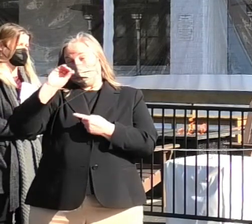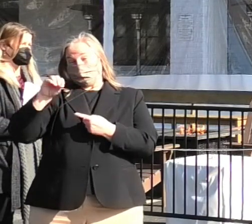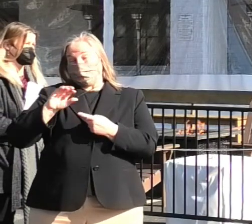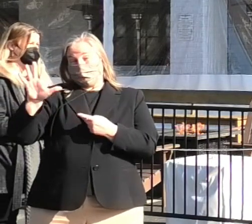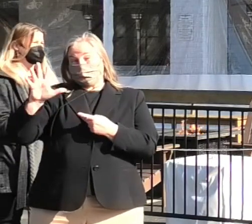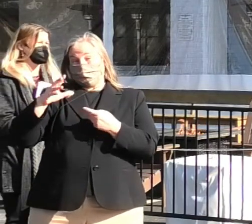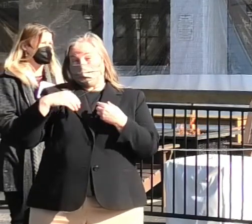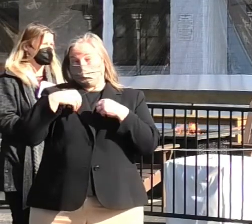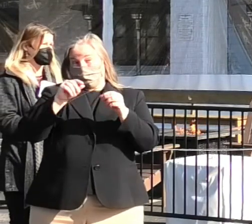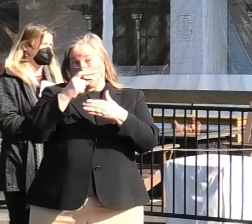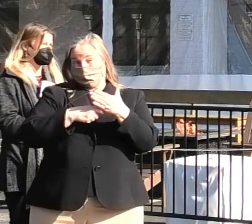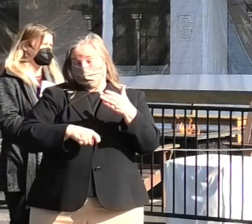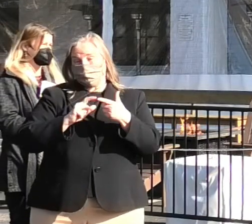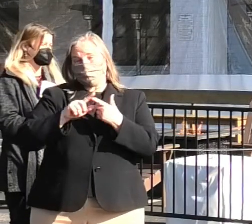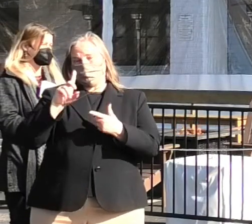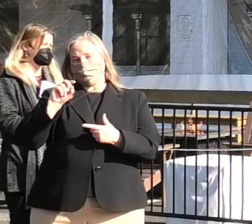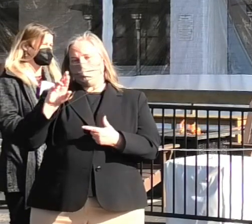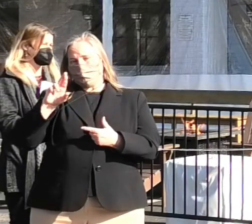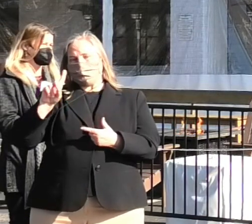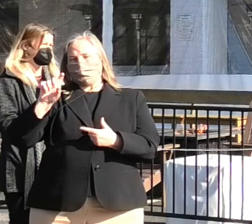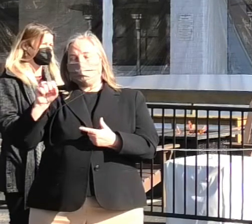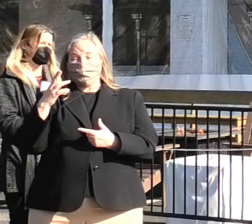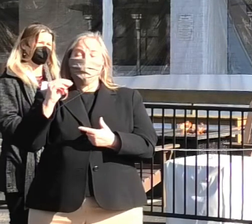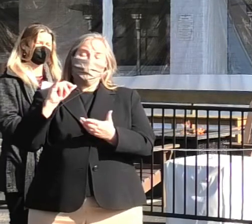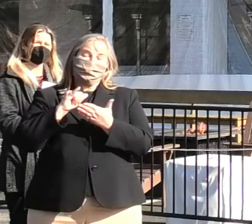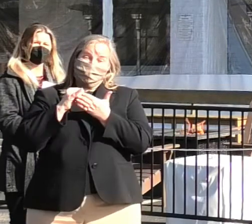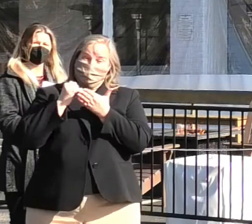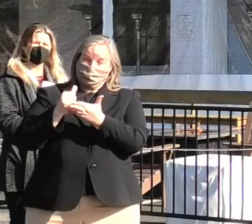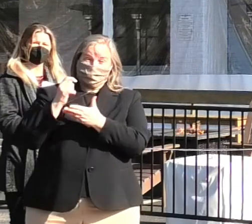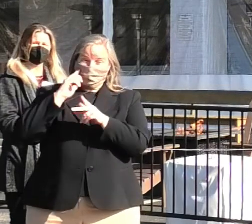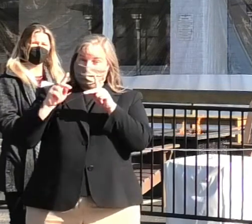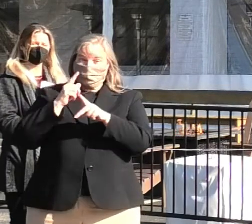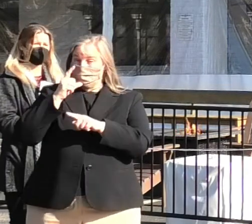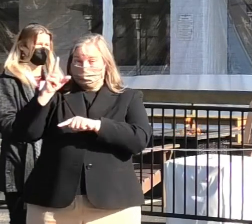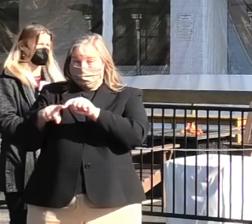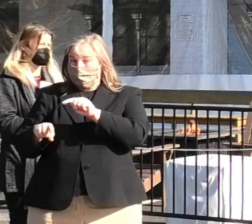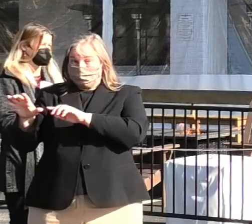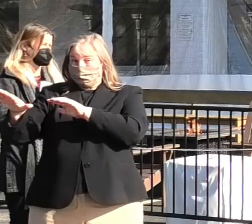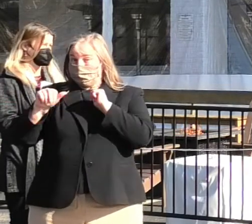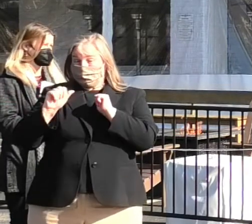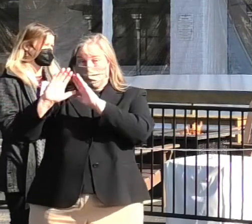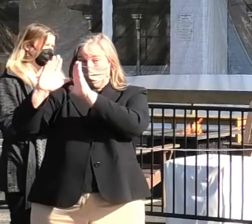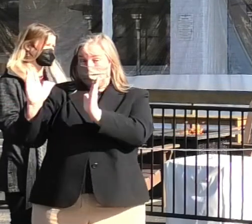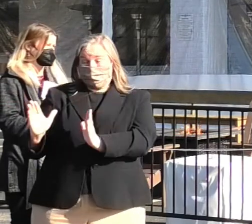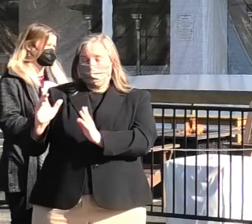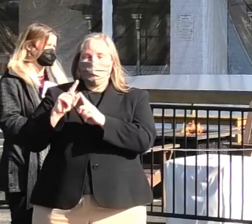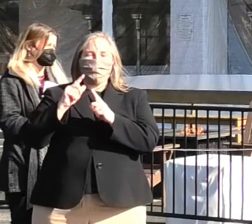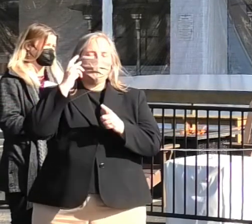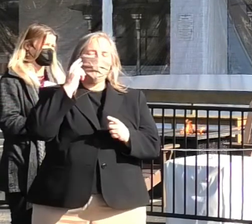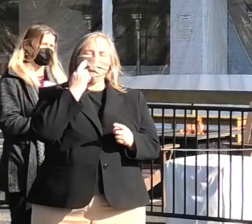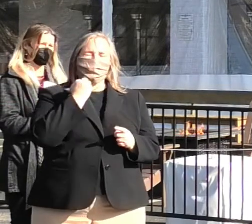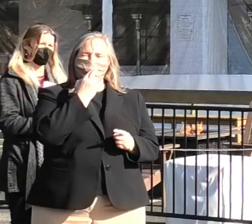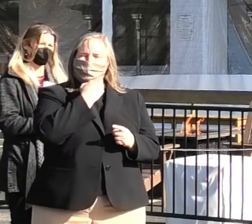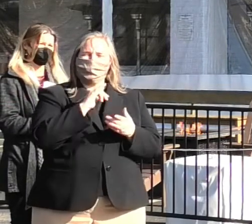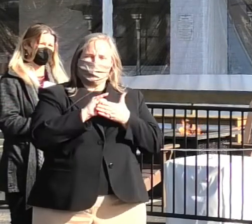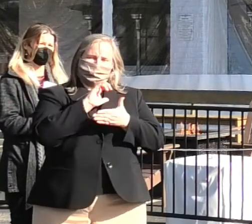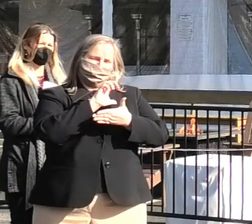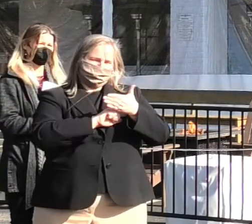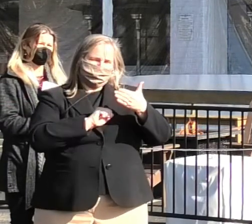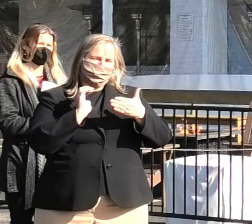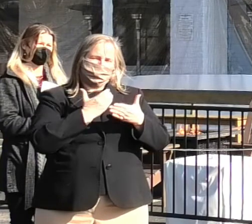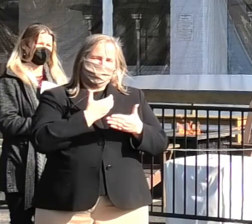to DoorDash. So it's helpful for those who can't get out of their house, but for restaurants, it does cut into our